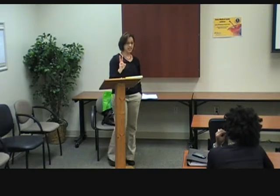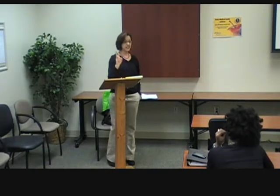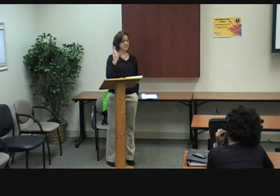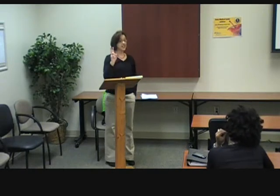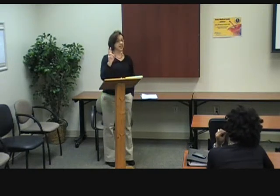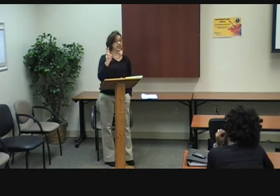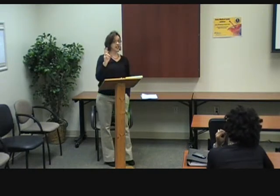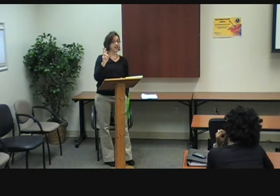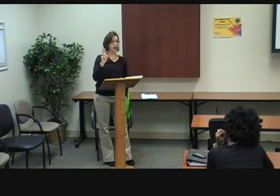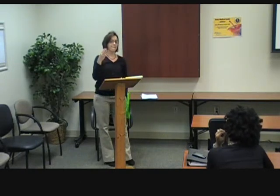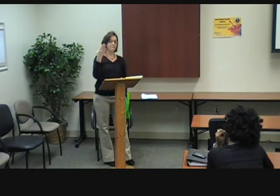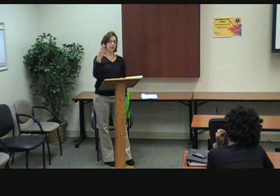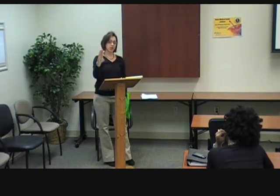is blue.